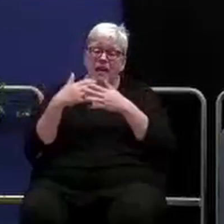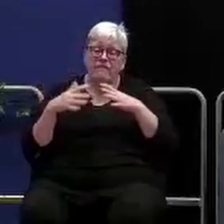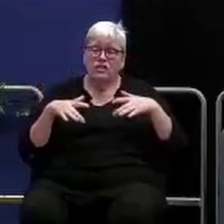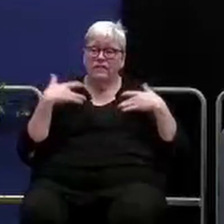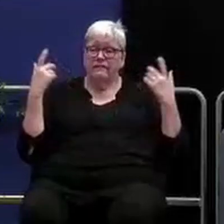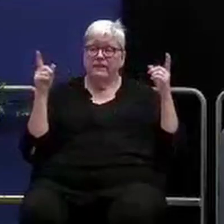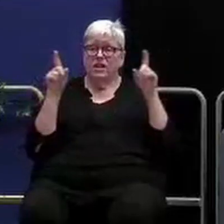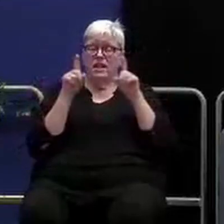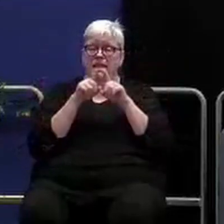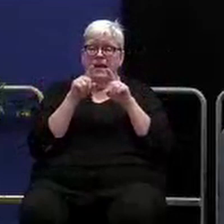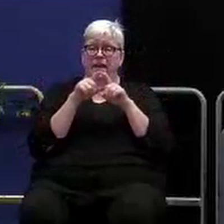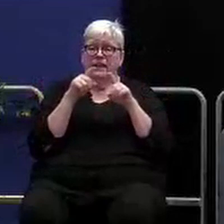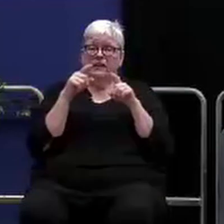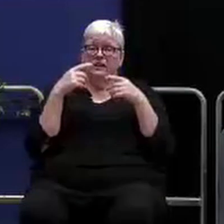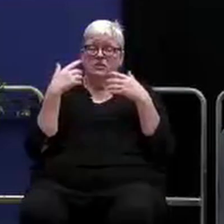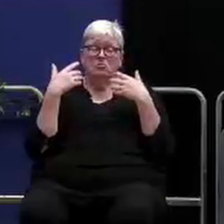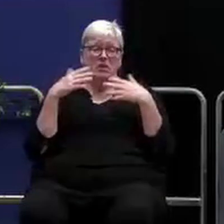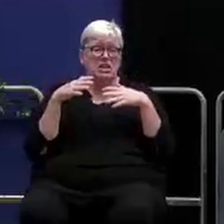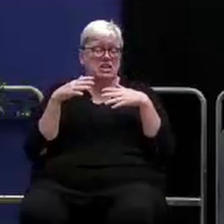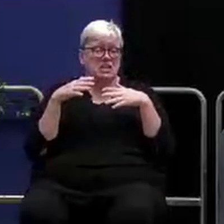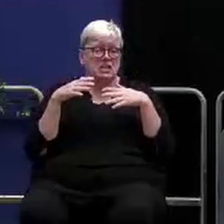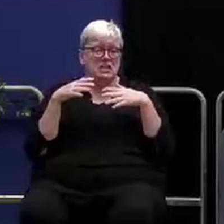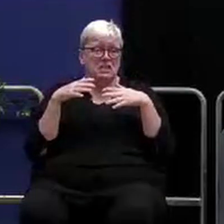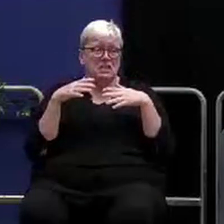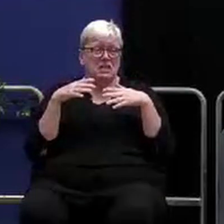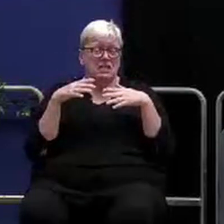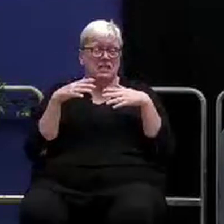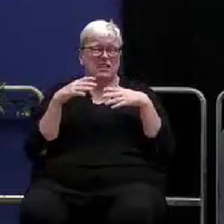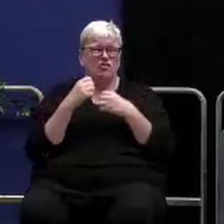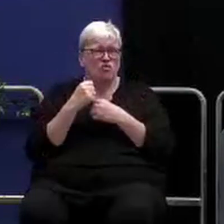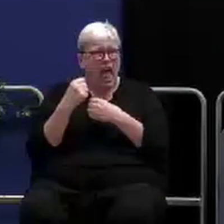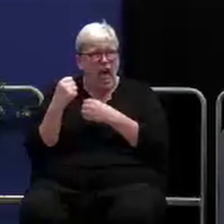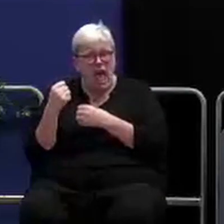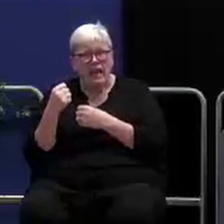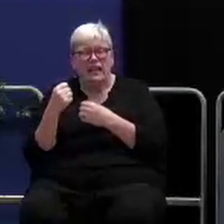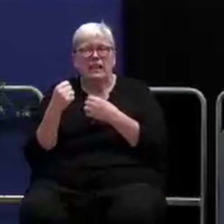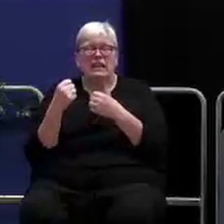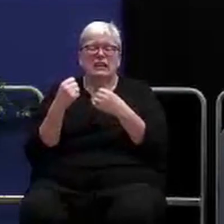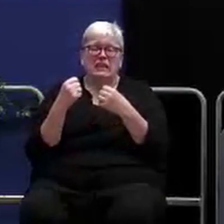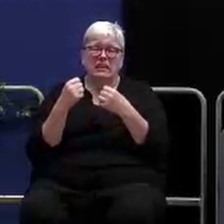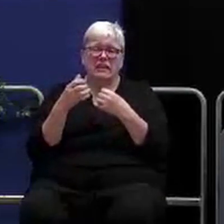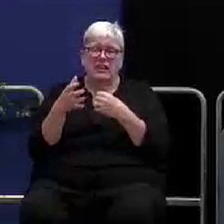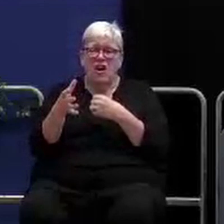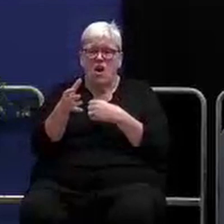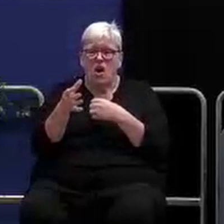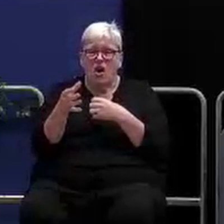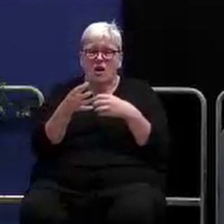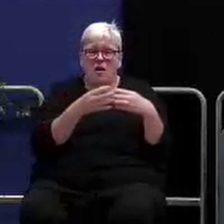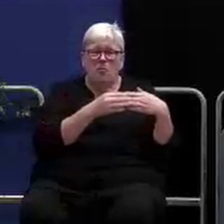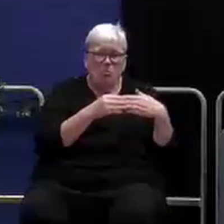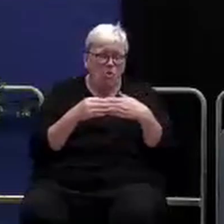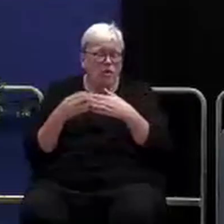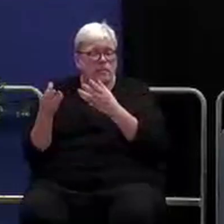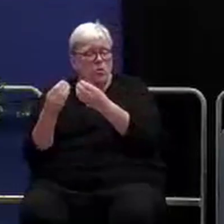you were sort of, maybe like dragging's too strong a word, but pulling these people along that journey with